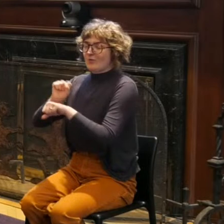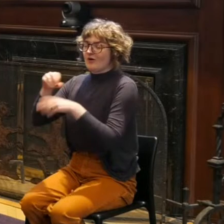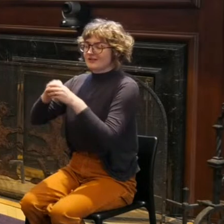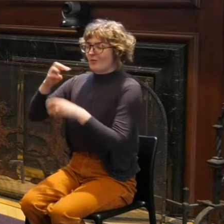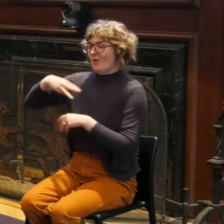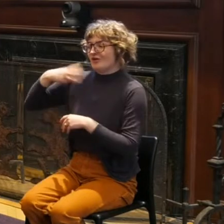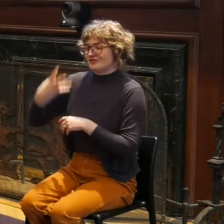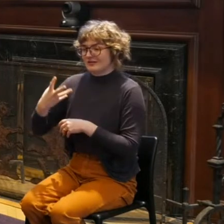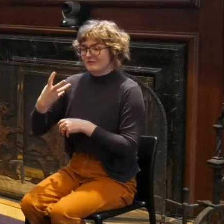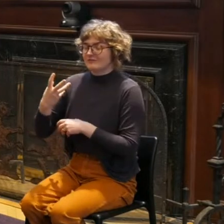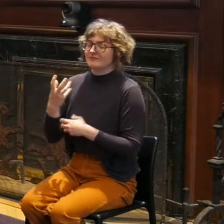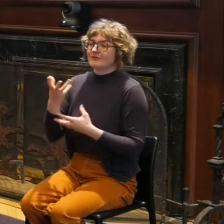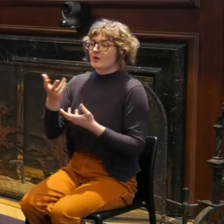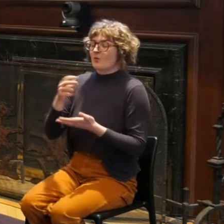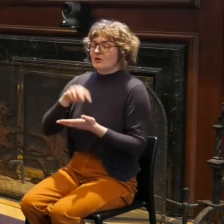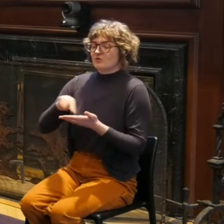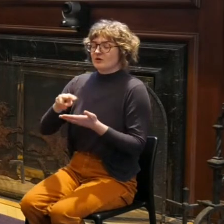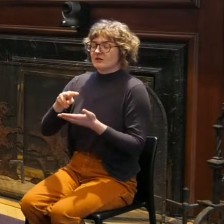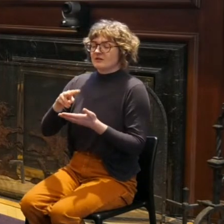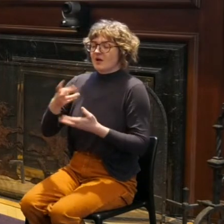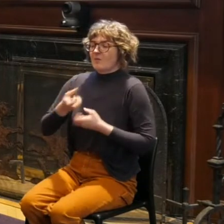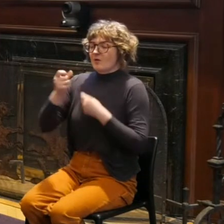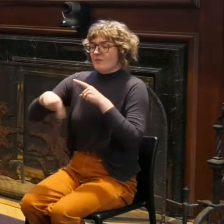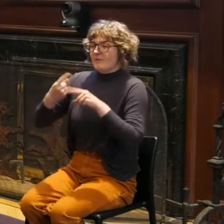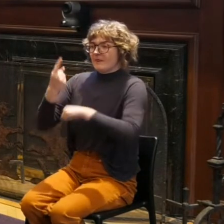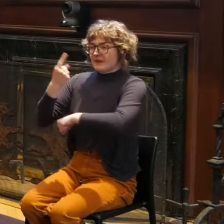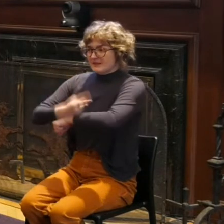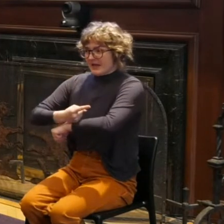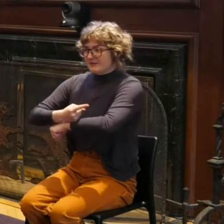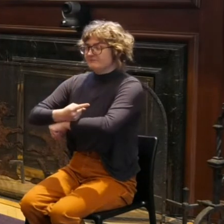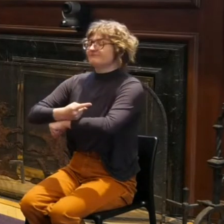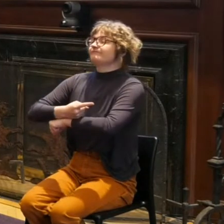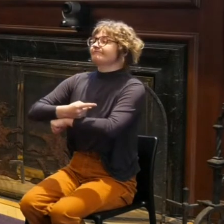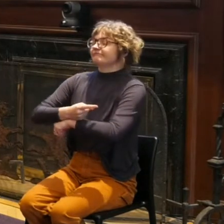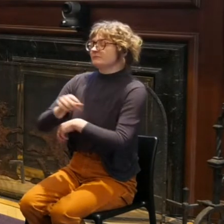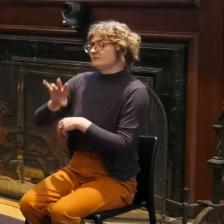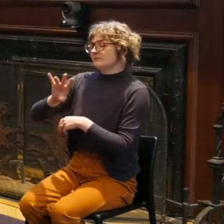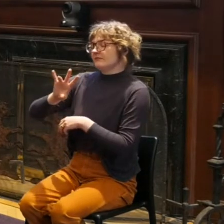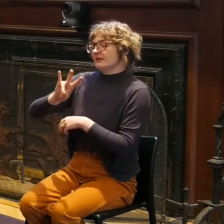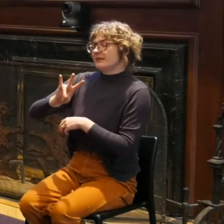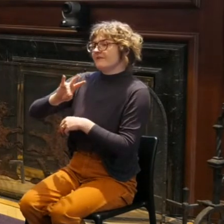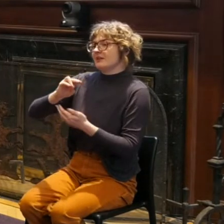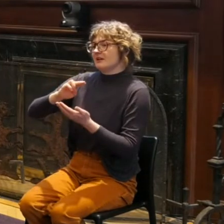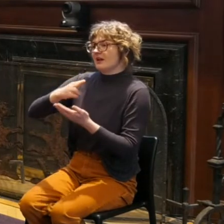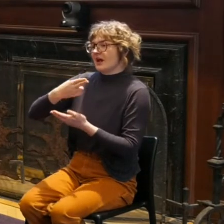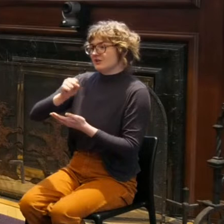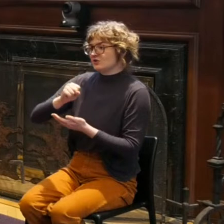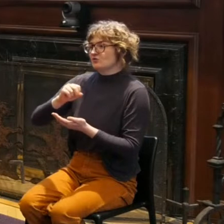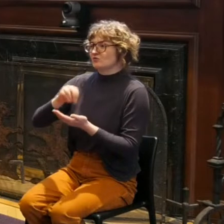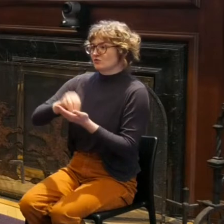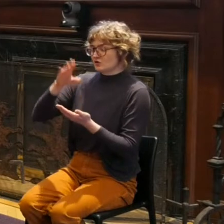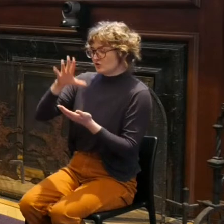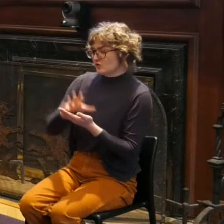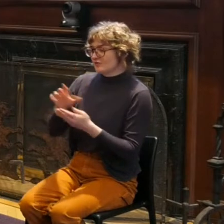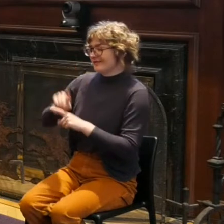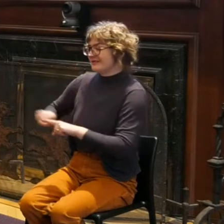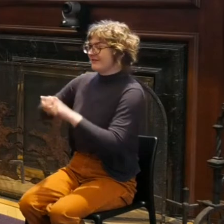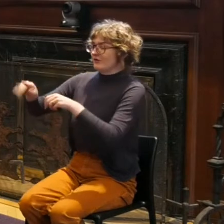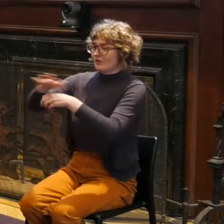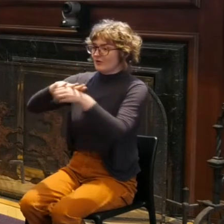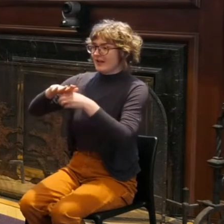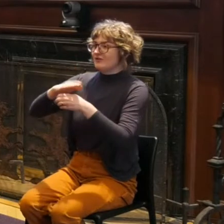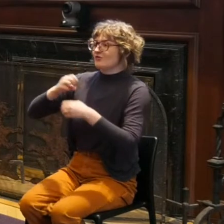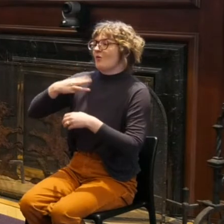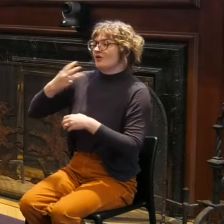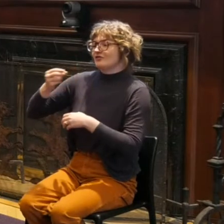poem about that day. On a writing and walking field trip with 7 high school students exploring Langston Hughes sites in Washington, D.C.